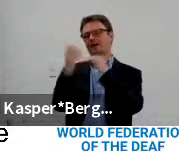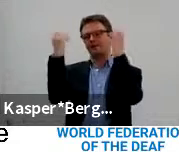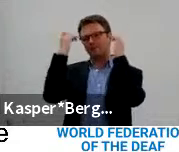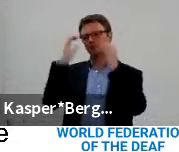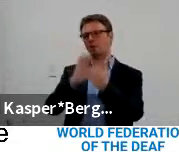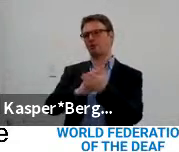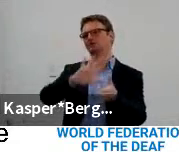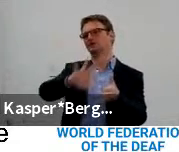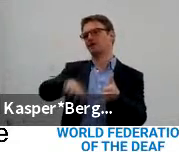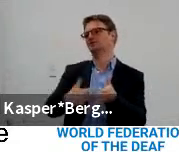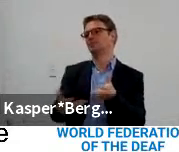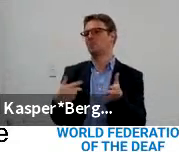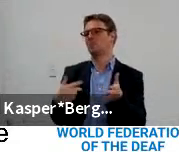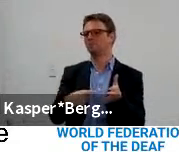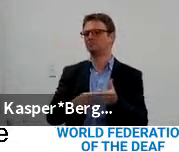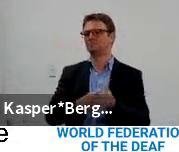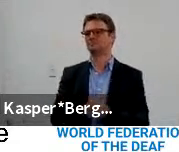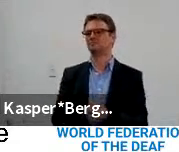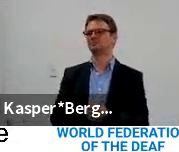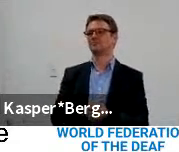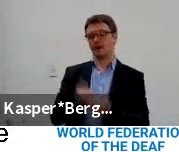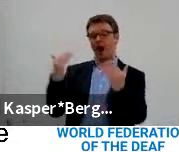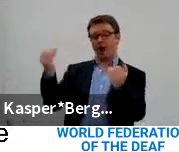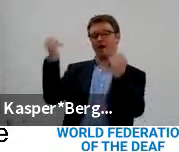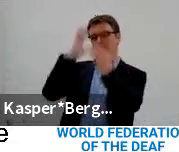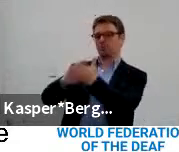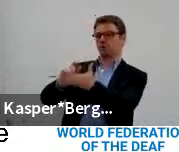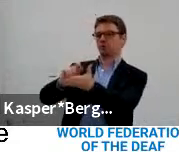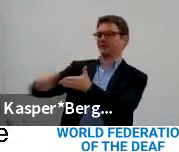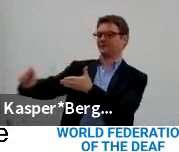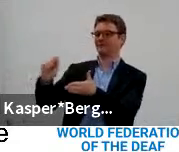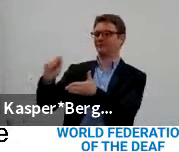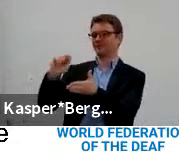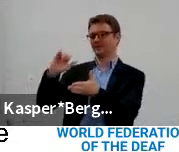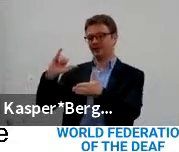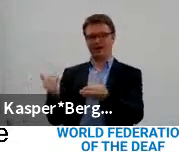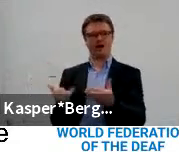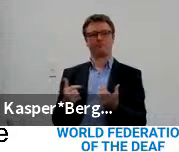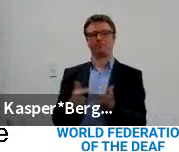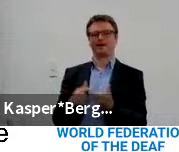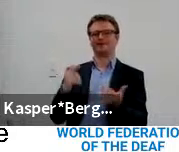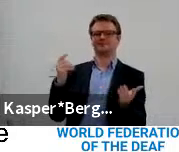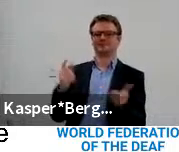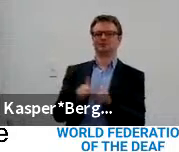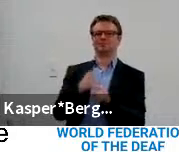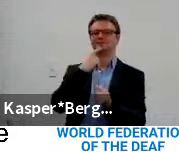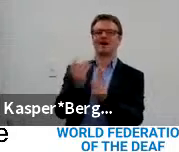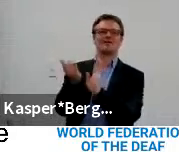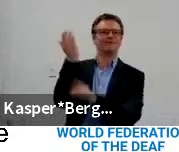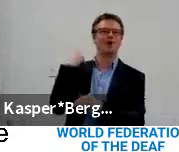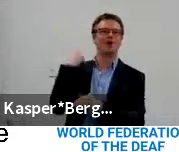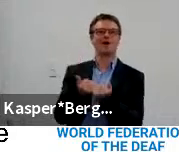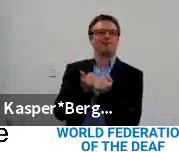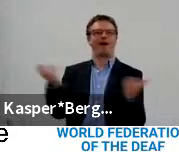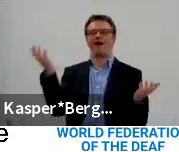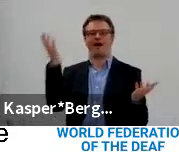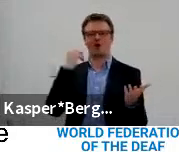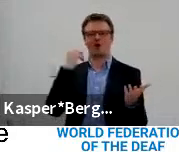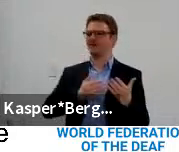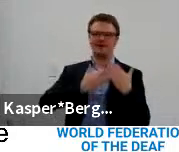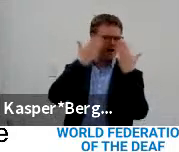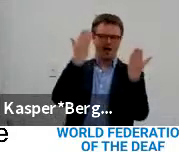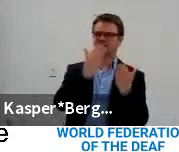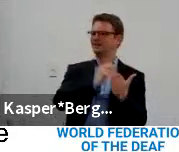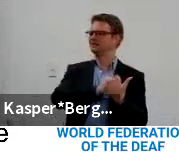treatment. They lack the information in sign language. The information are accessible in text